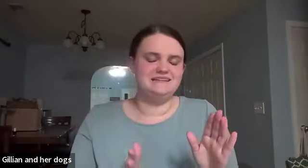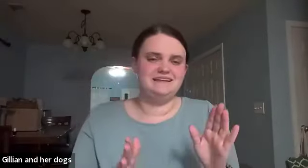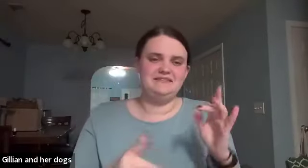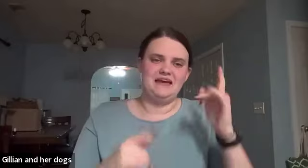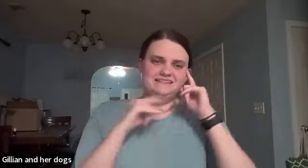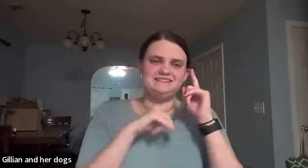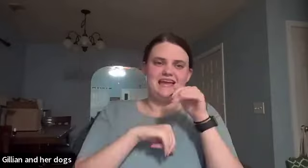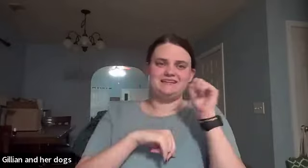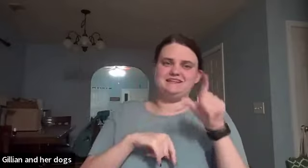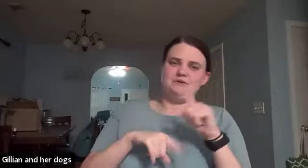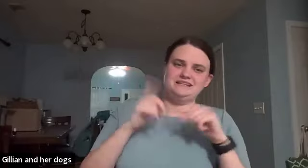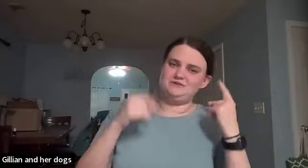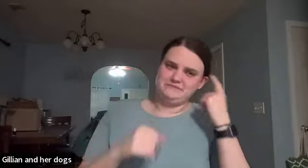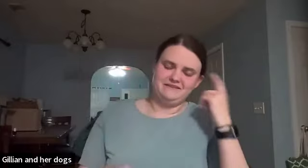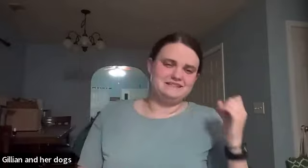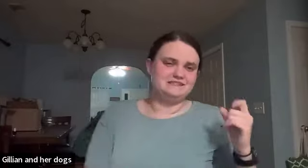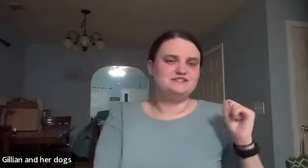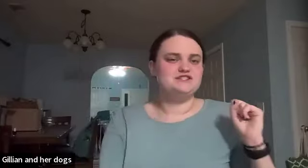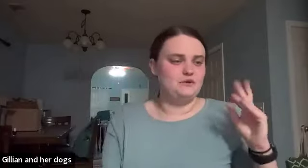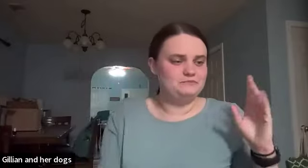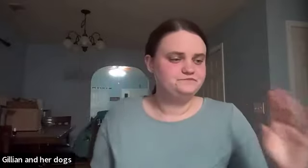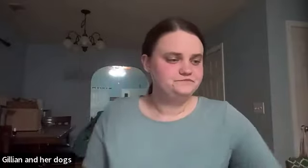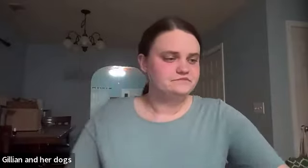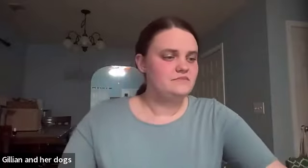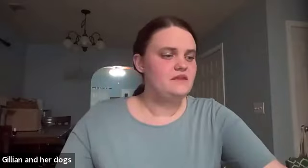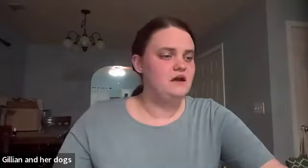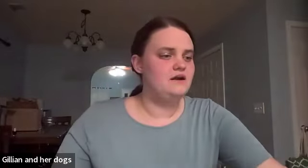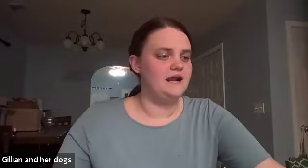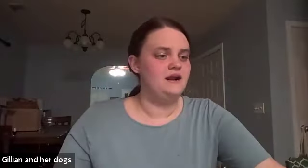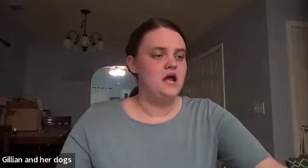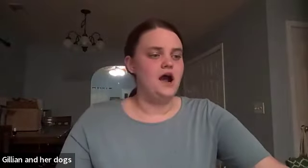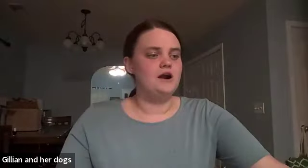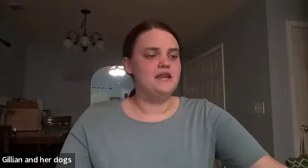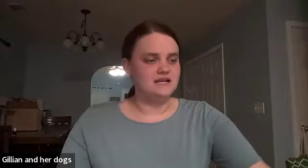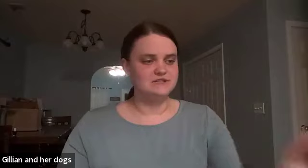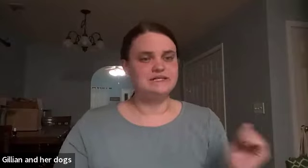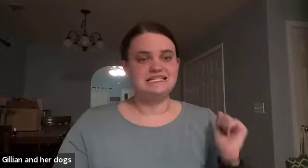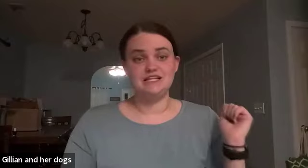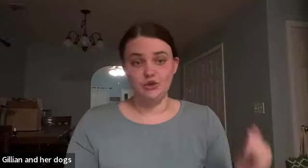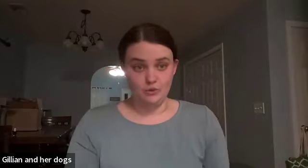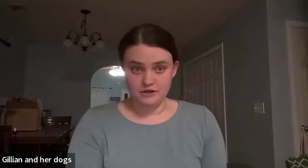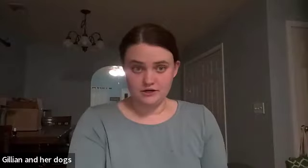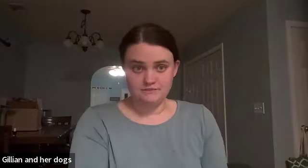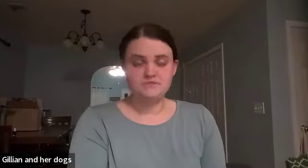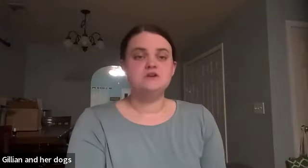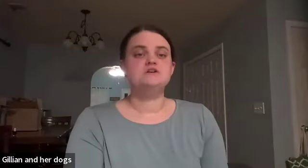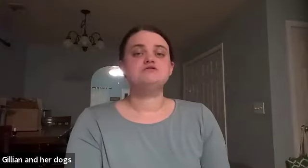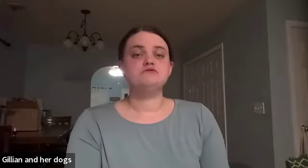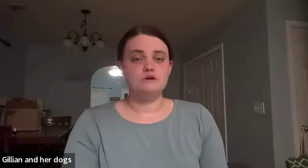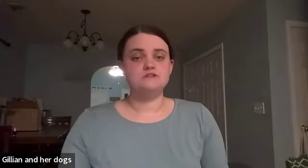person, that's the ASL, but it doesn't always make a lot of sense. So, all right. Our next one is lawyer. So lawyer